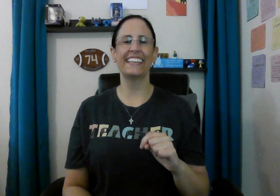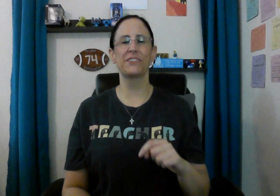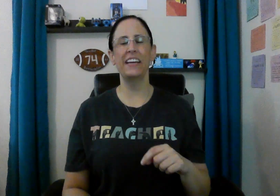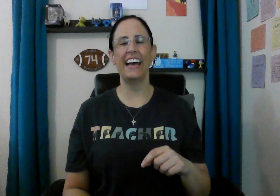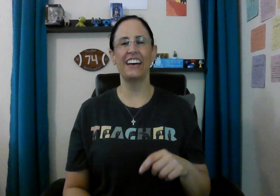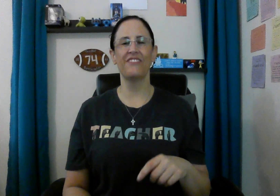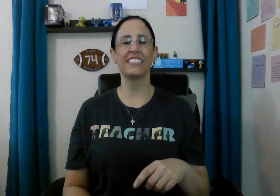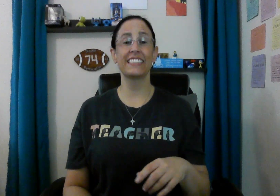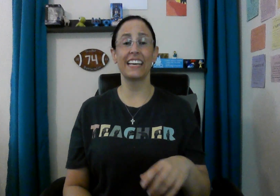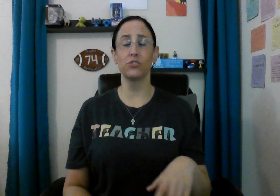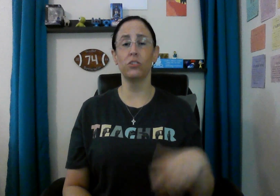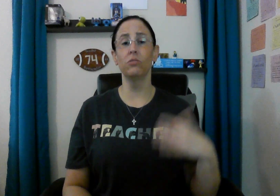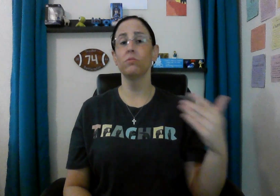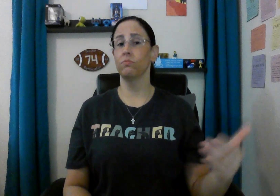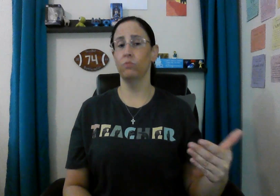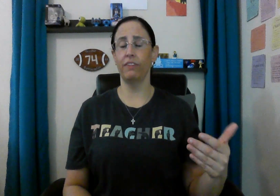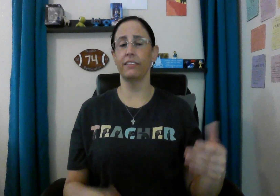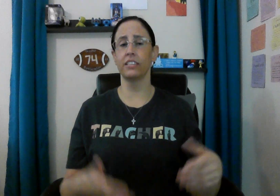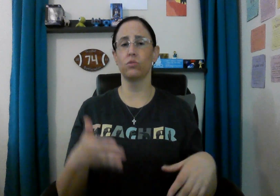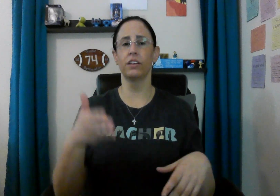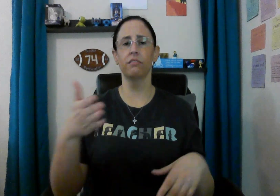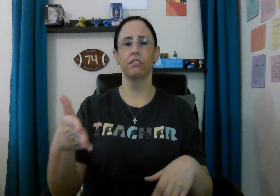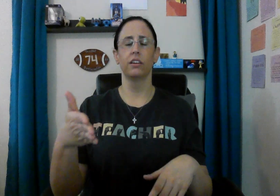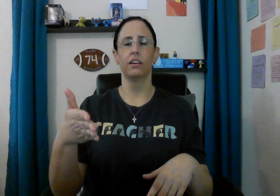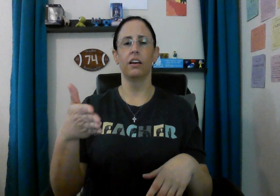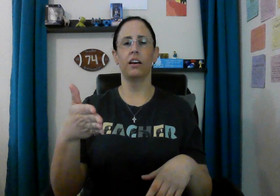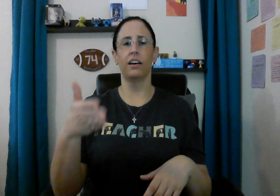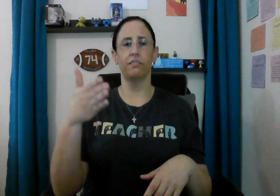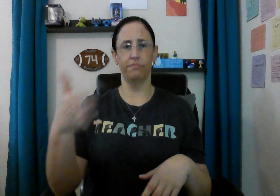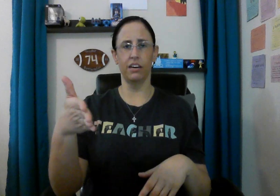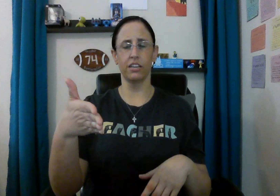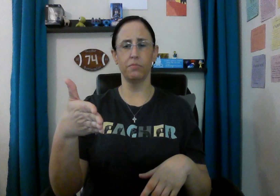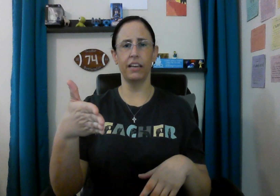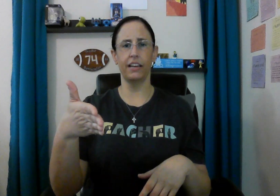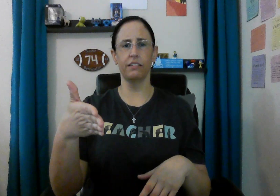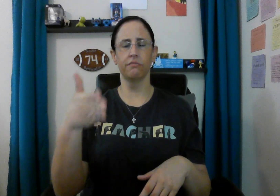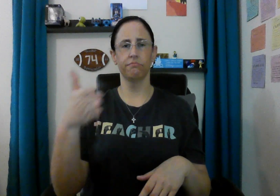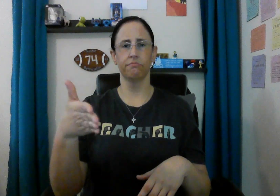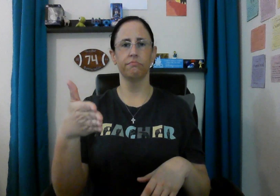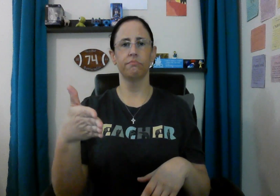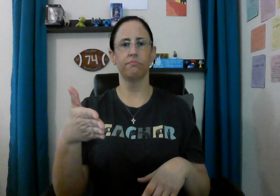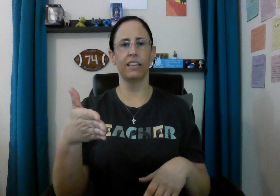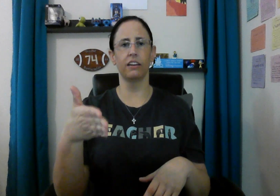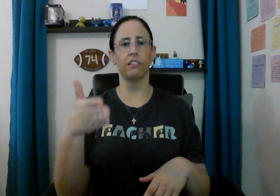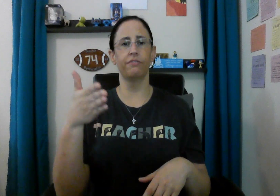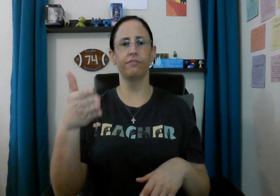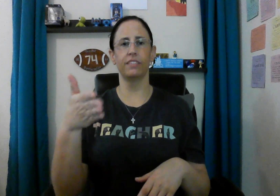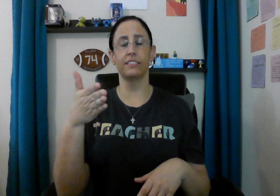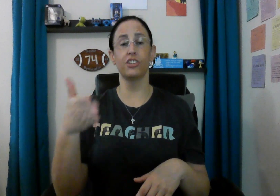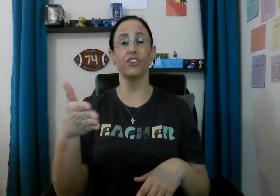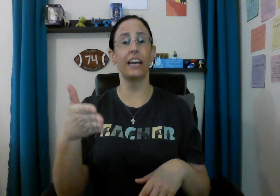Next we have schedule. We've had this one. Non-dominant hand. Think of this is your